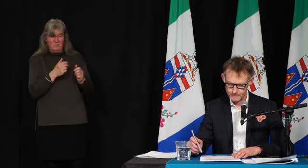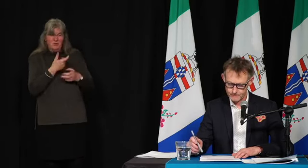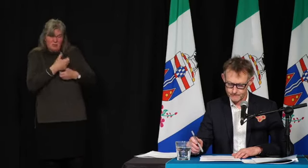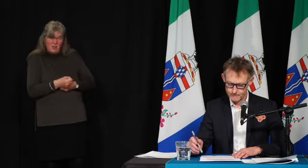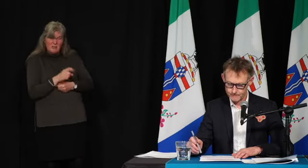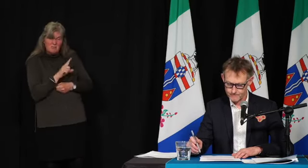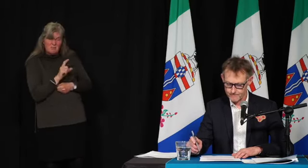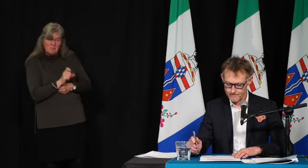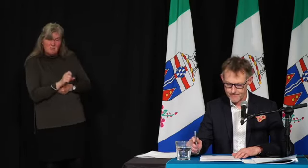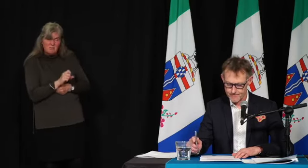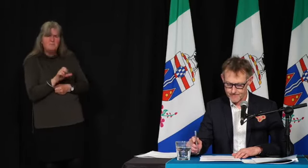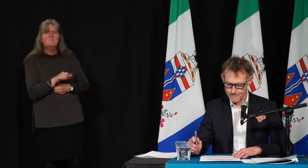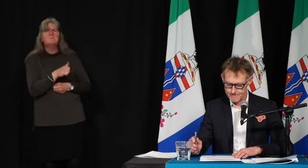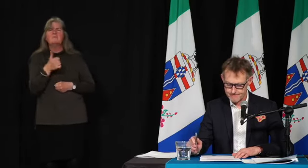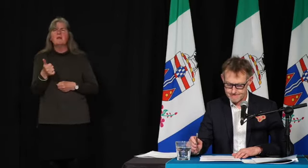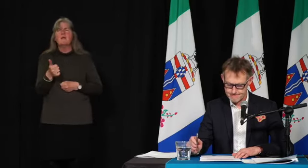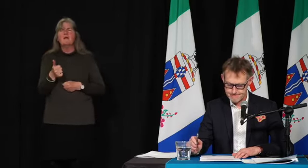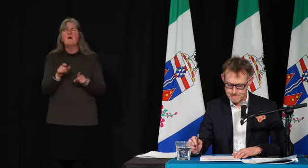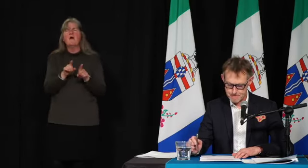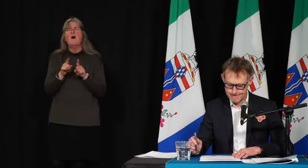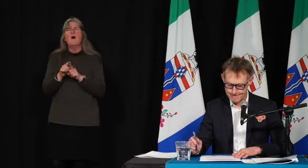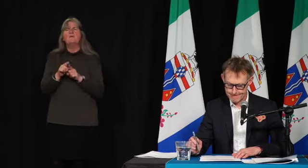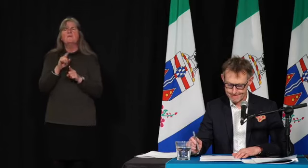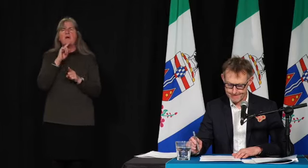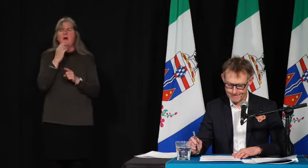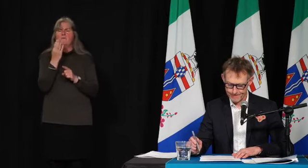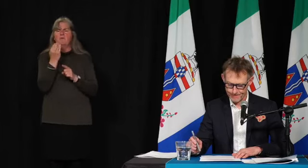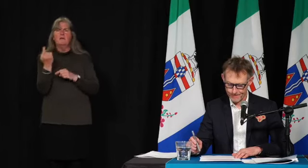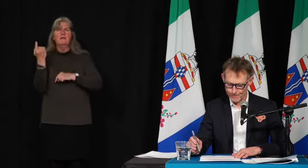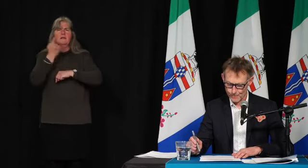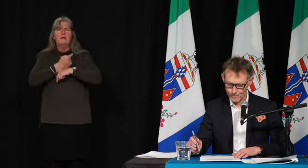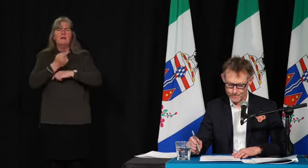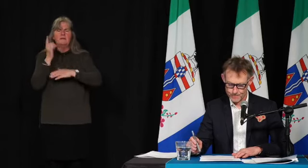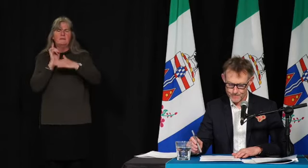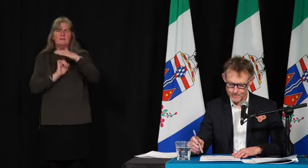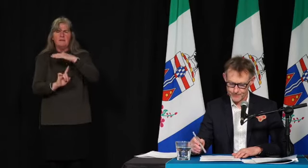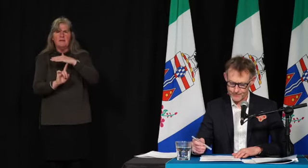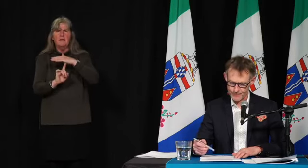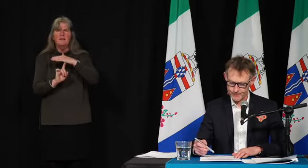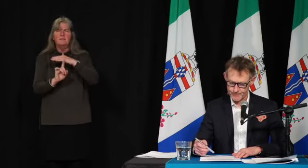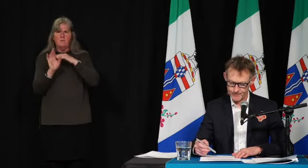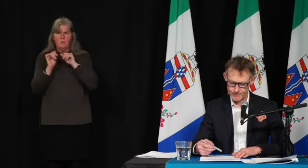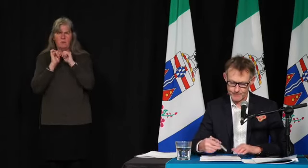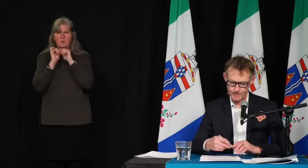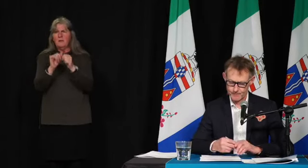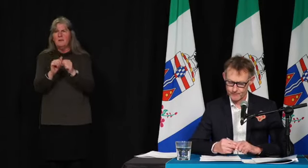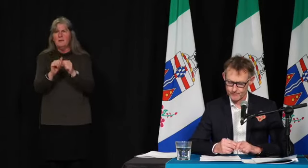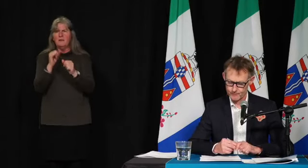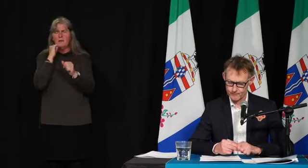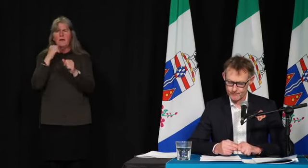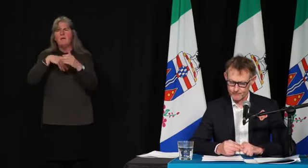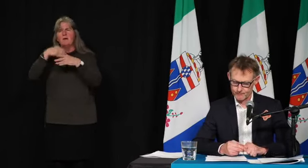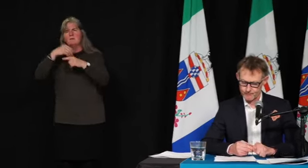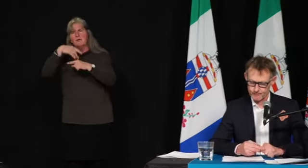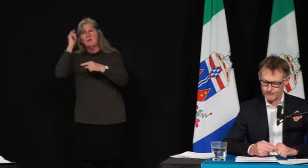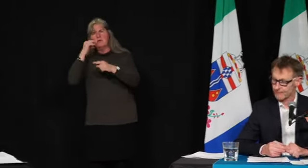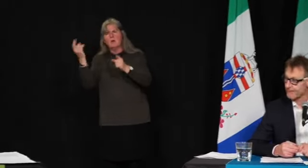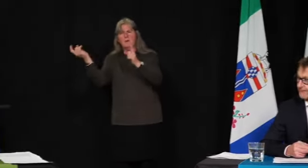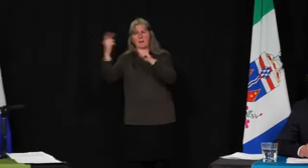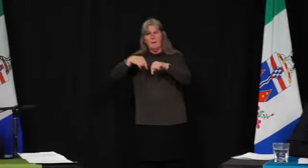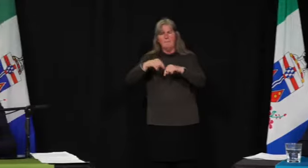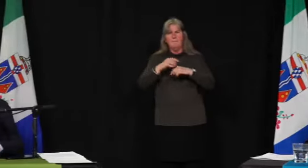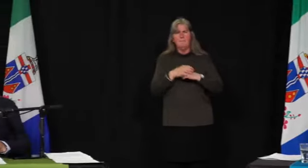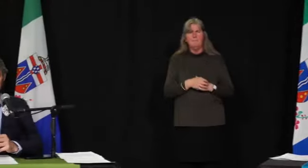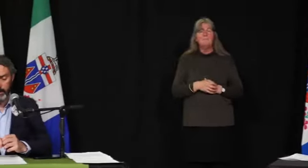been questions about how long the 14-day self-isolation period for those entering the territory will remain in place. Thanks,